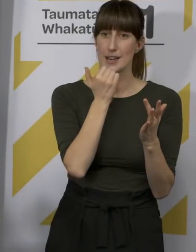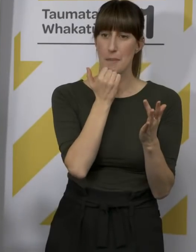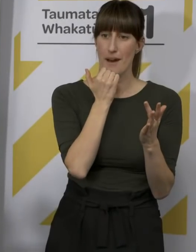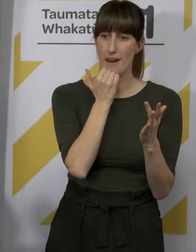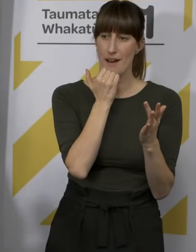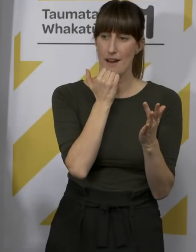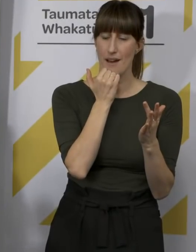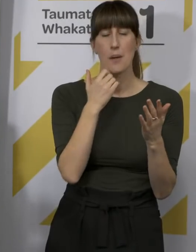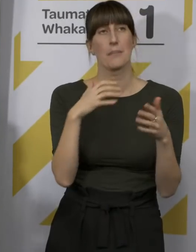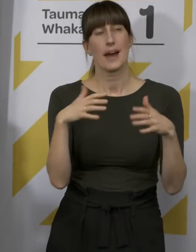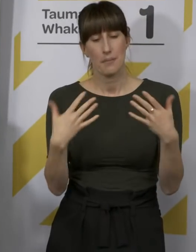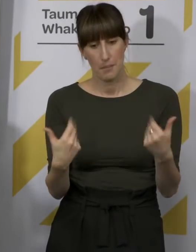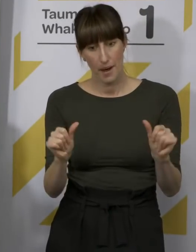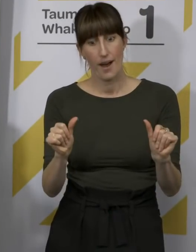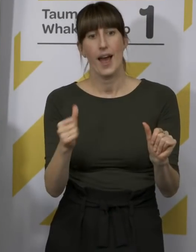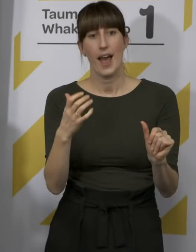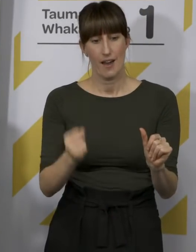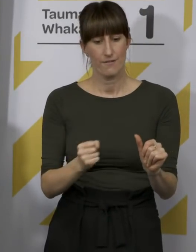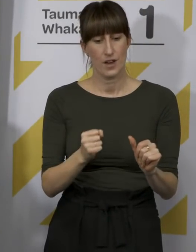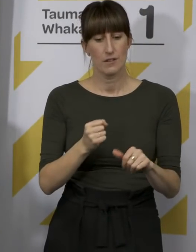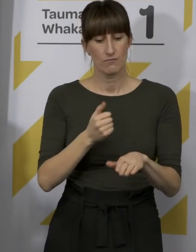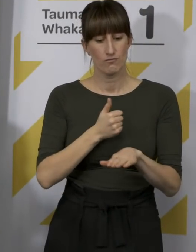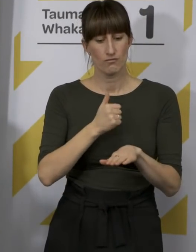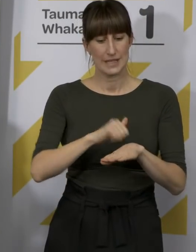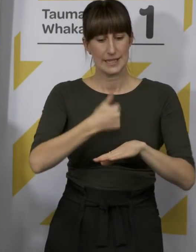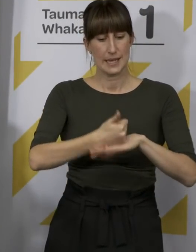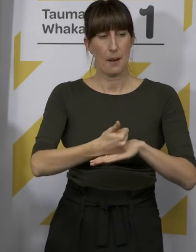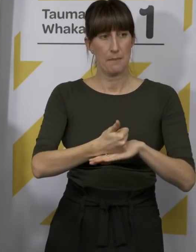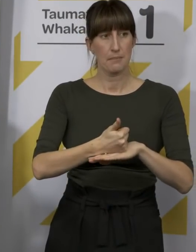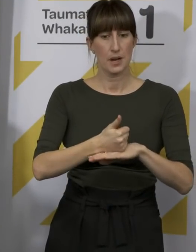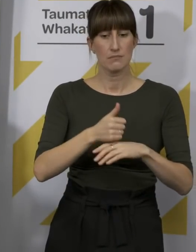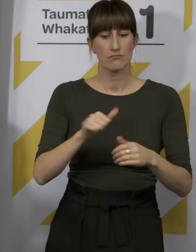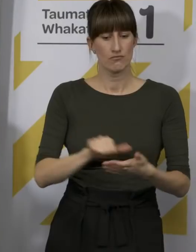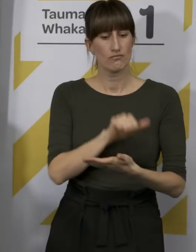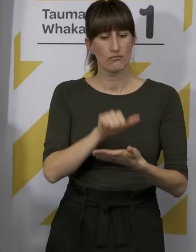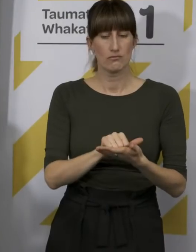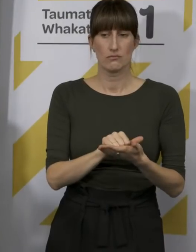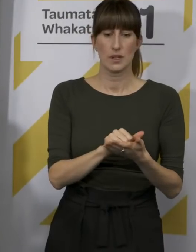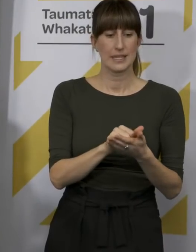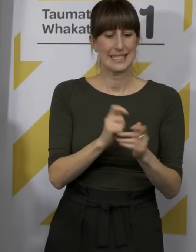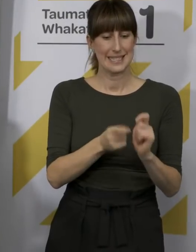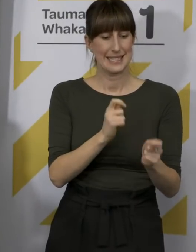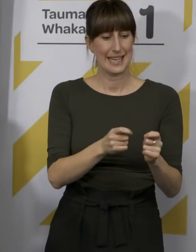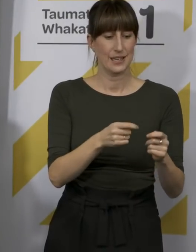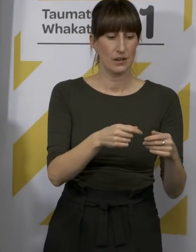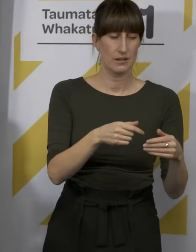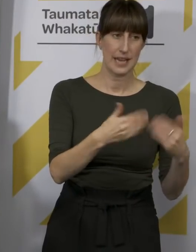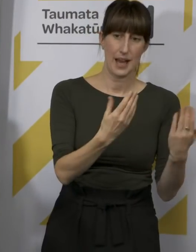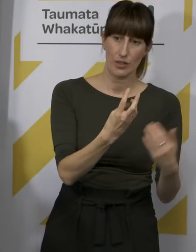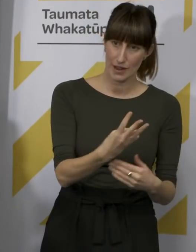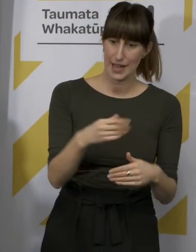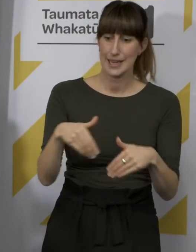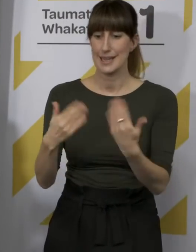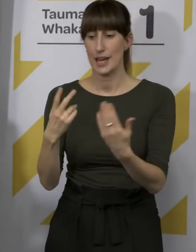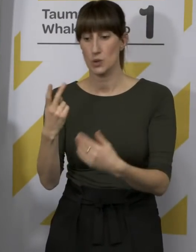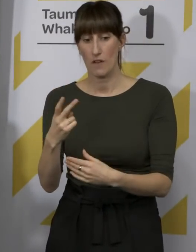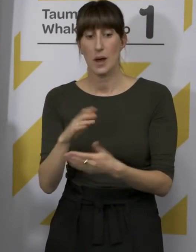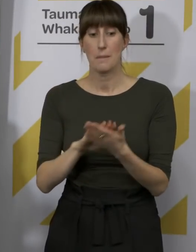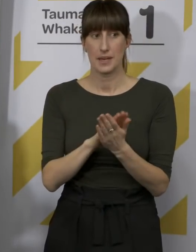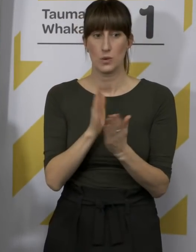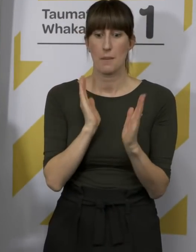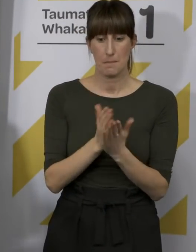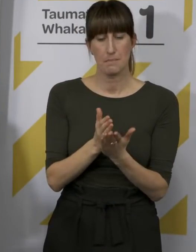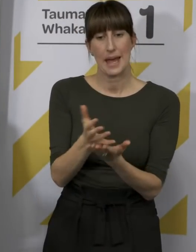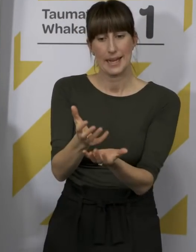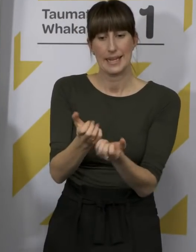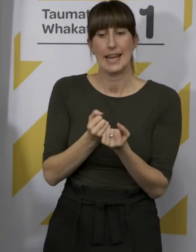routine testing, we can collect that NHI as soon as that testing starts, as soon as people get that first test, and then we're able to match up the results. So people will